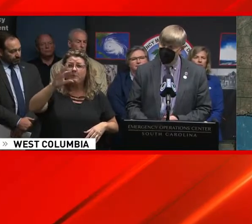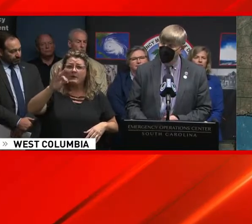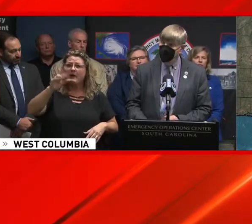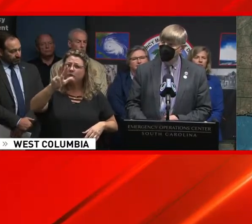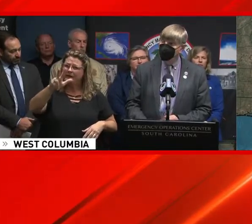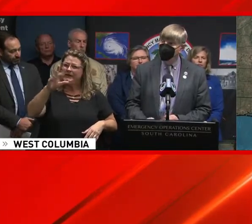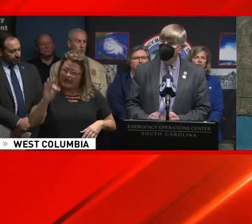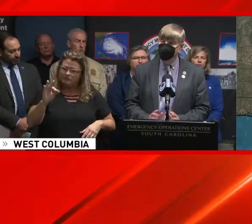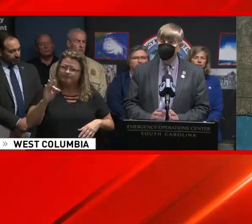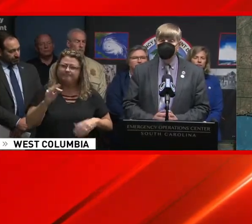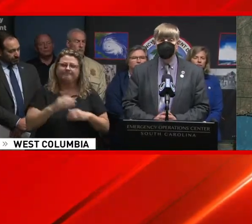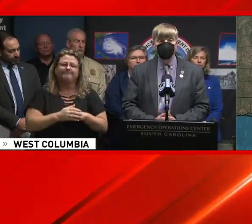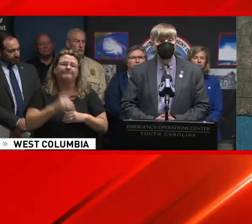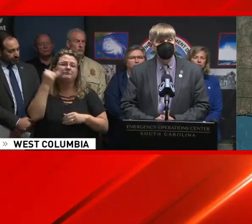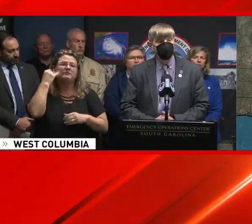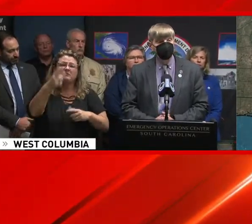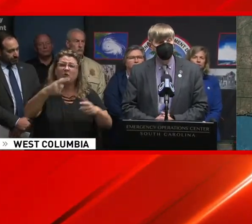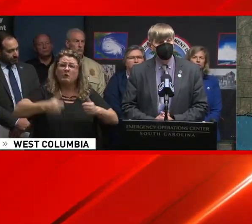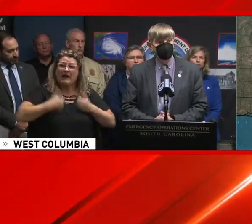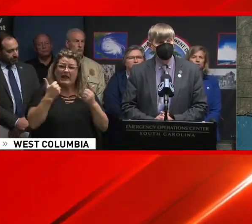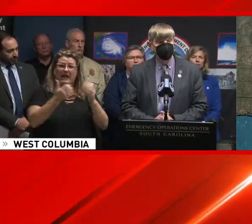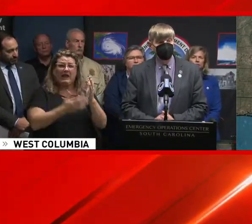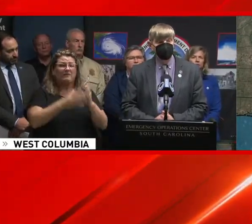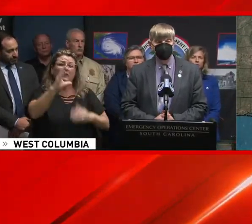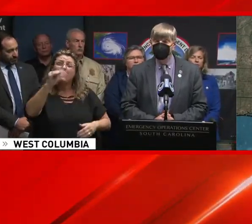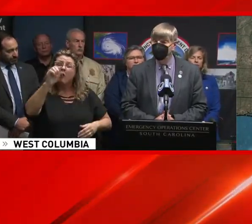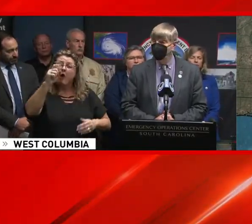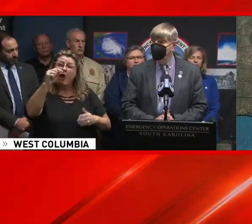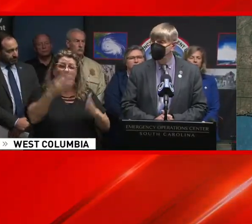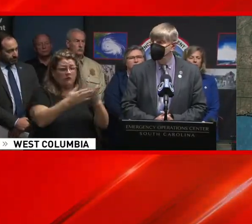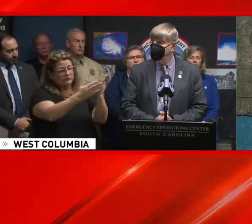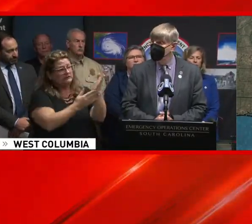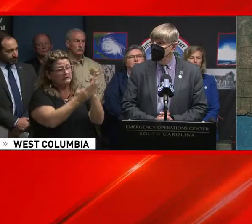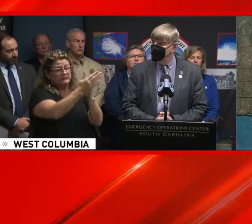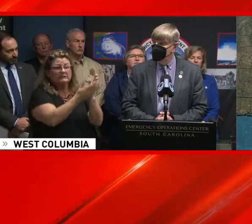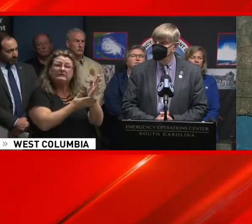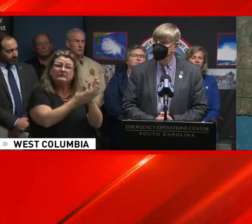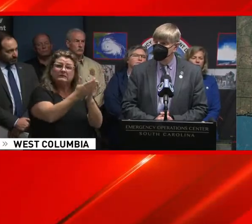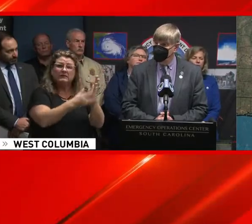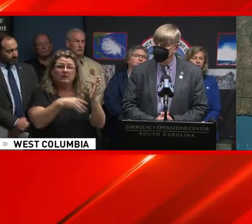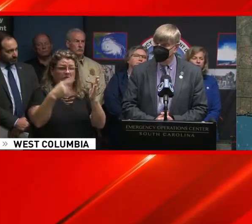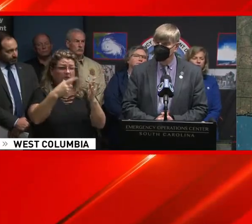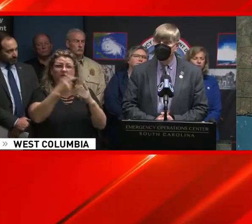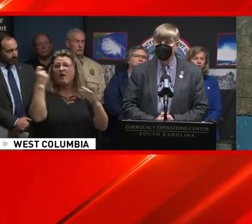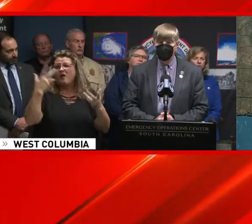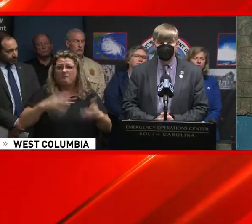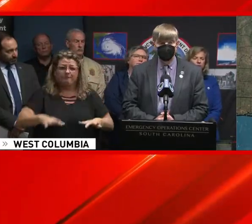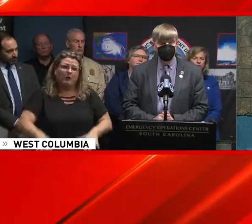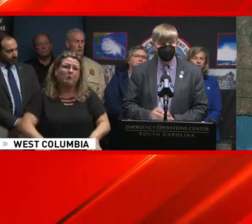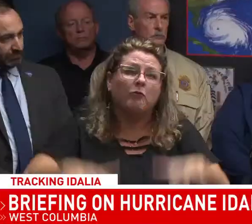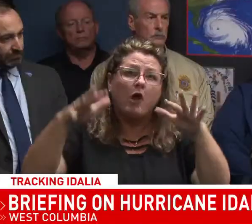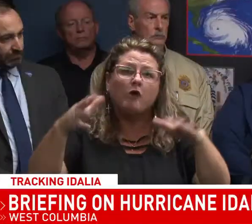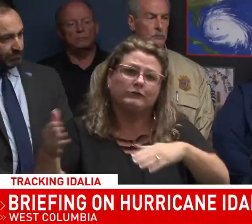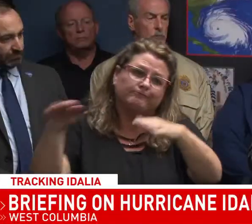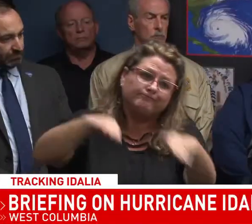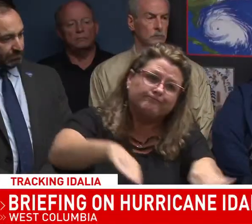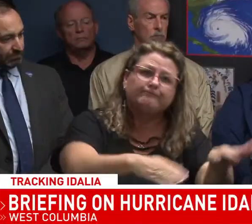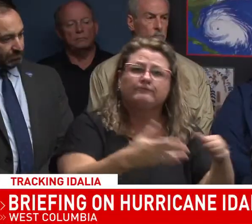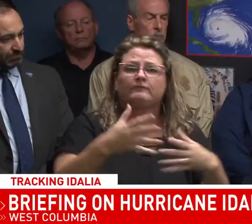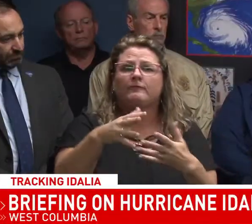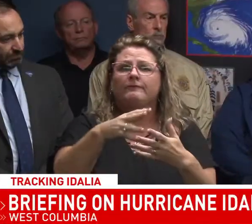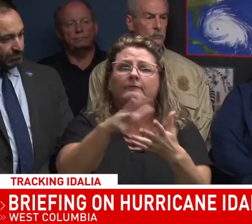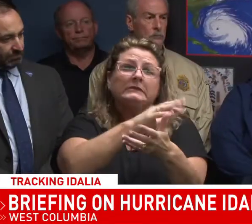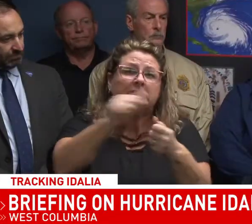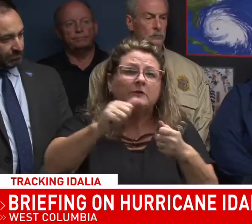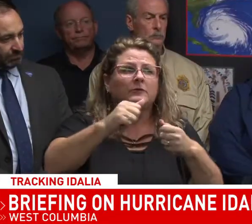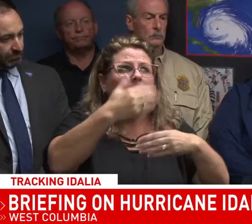803-898-1939. Also, if you live on the coast and you have significant damage from coastal erosion to a structure on the